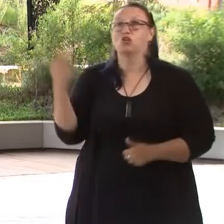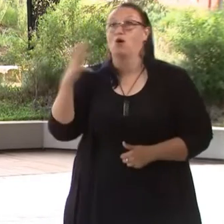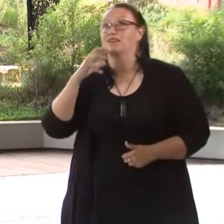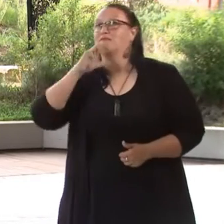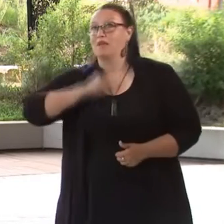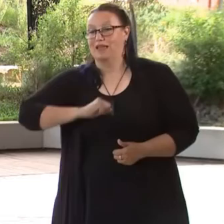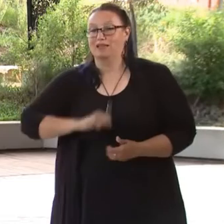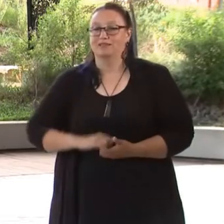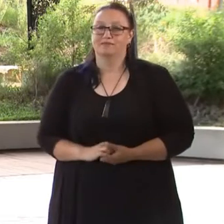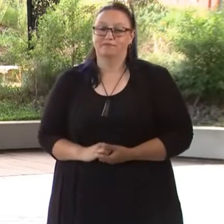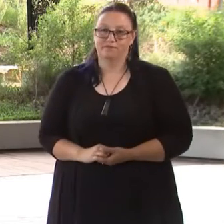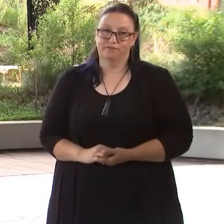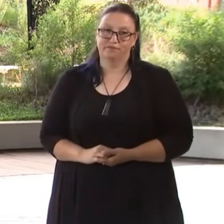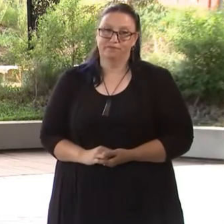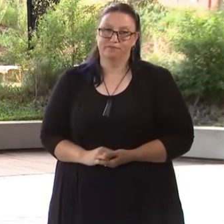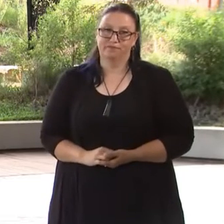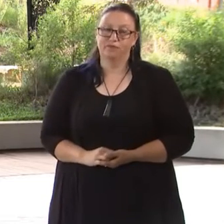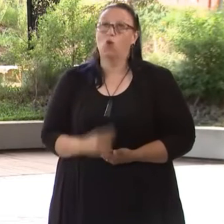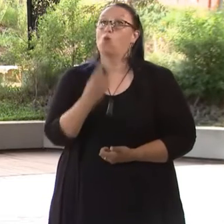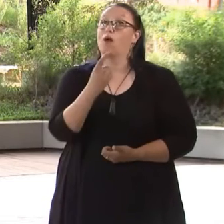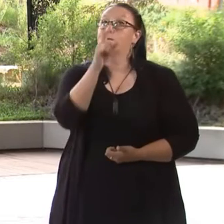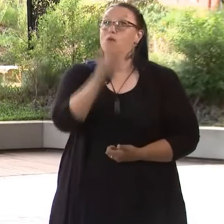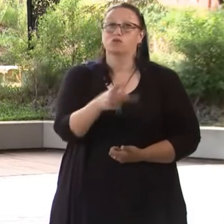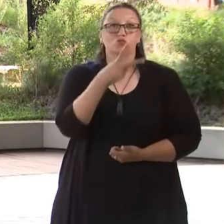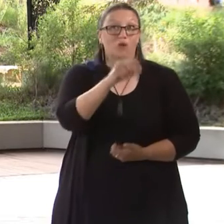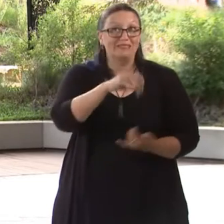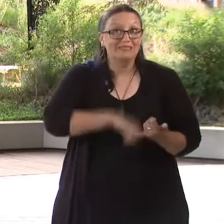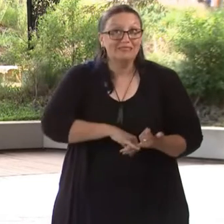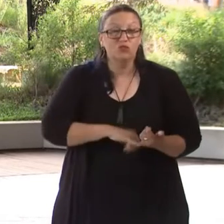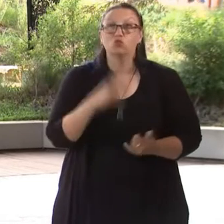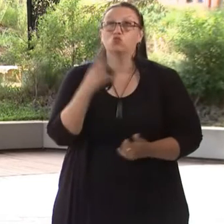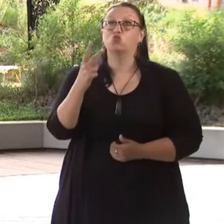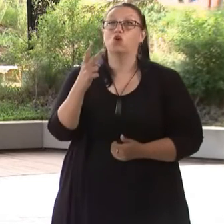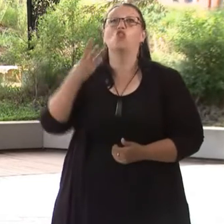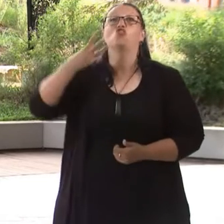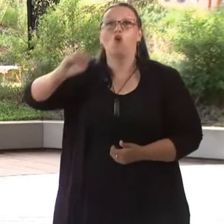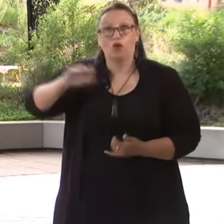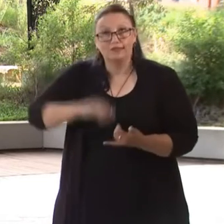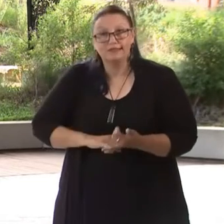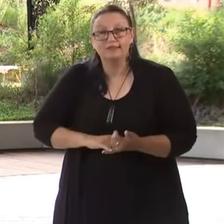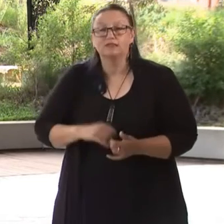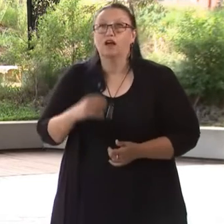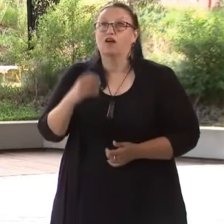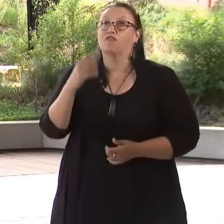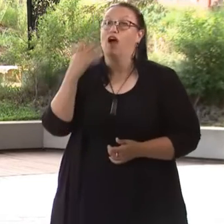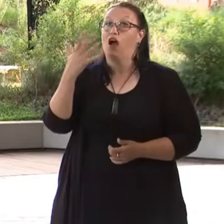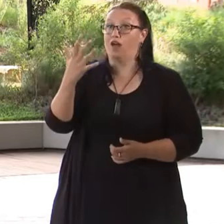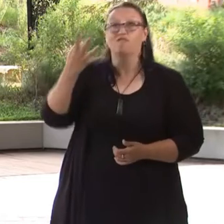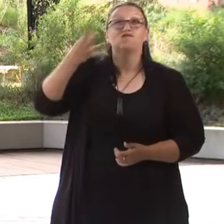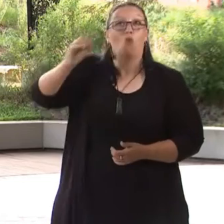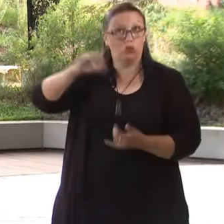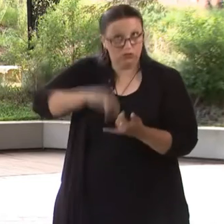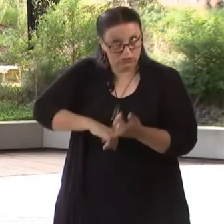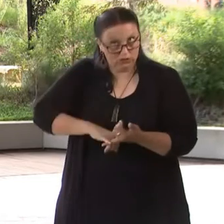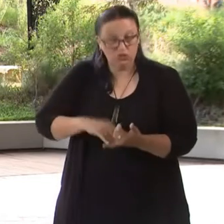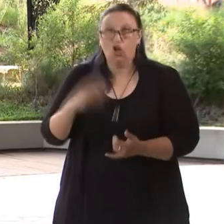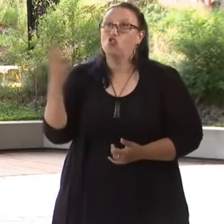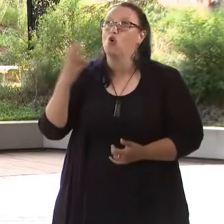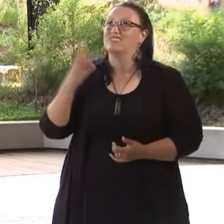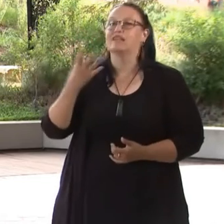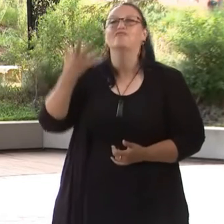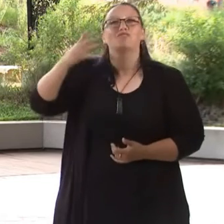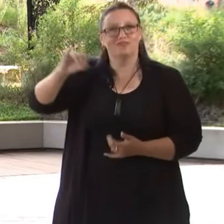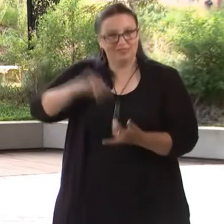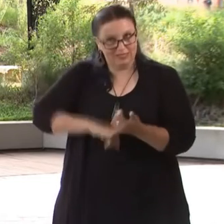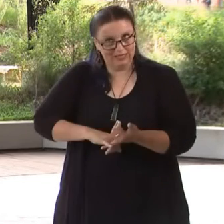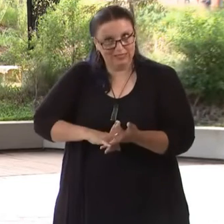19 males. 1 was in their 20s, 2 were in their 30s, 5 were in their 40s, 13 were in their 50s,